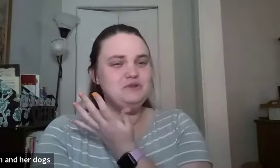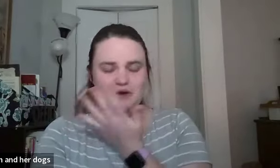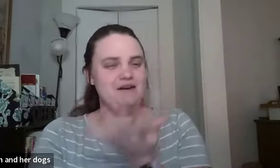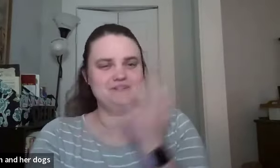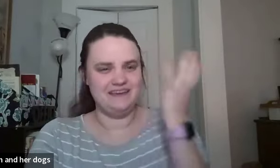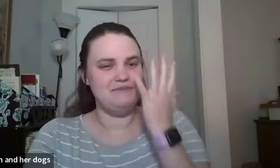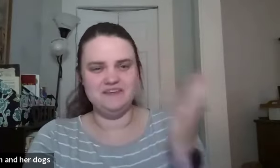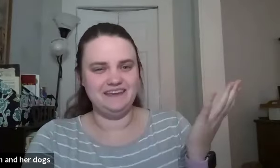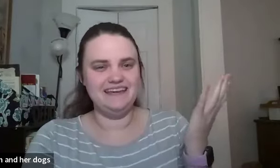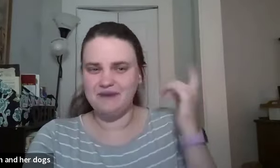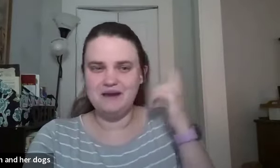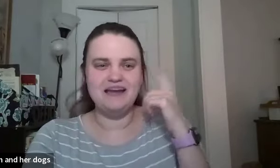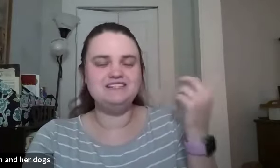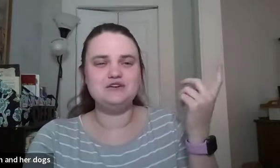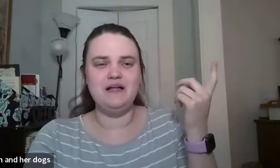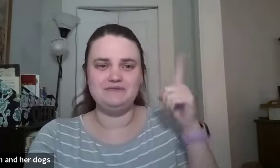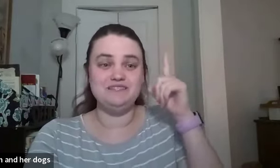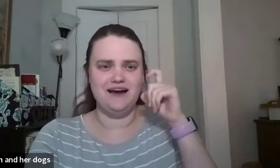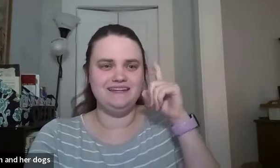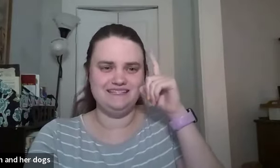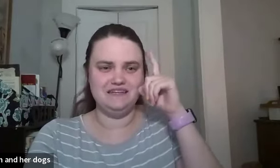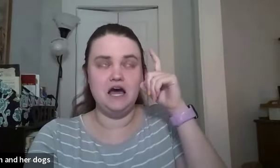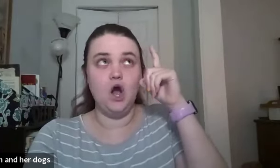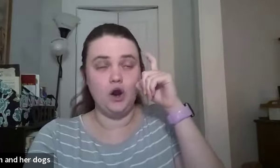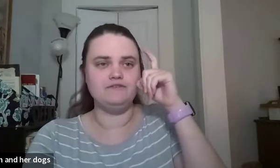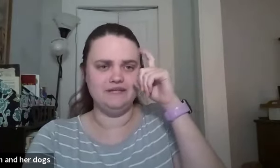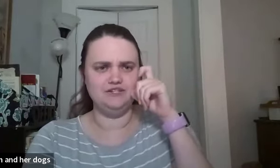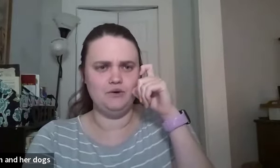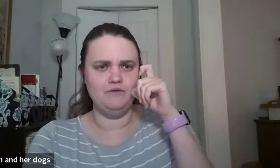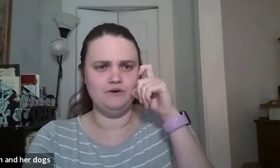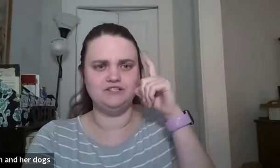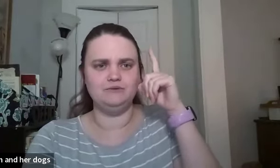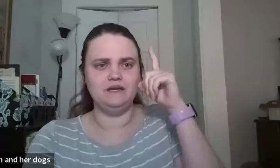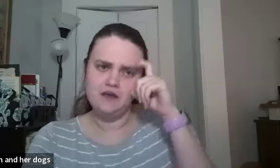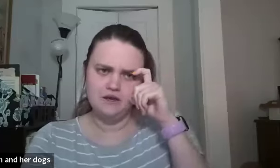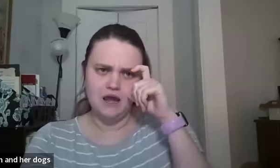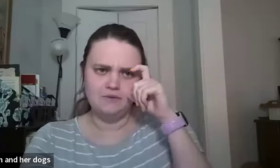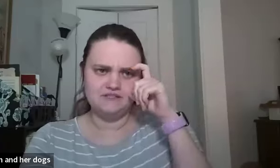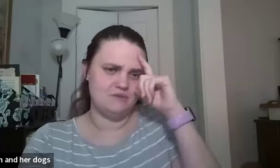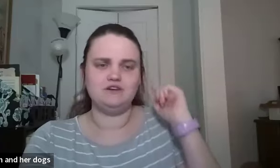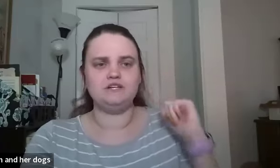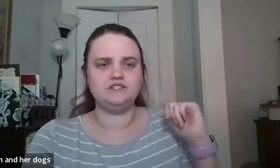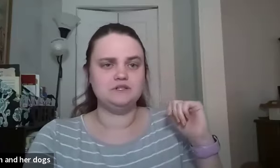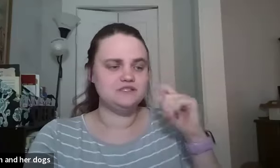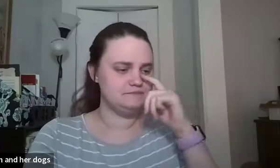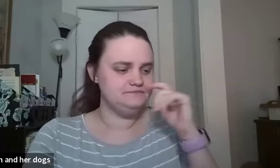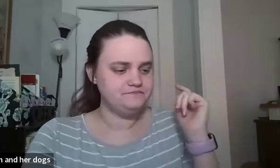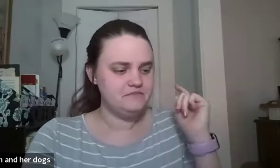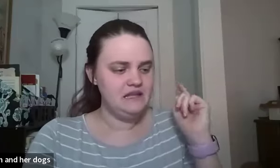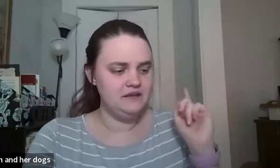will know everything I'm thinking in my mind. So like it was not easy, not hard for me to go over to doing eyebrows down with the question words.